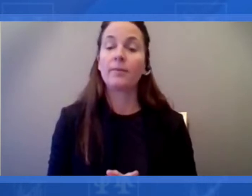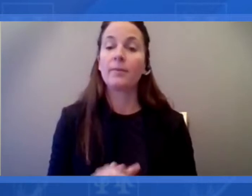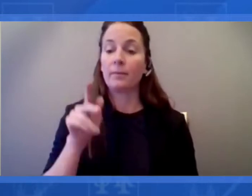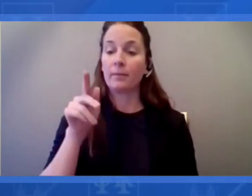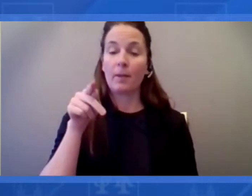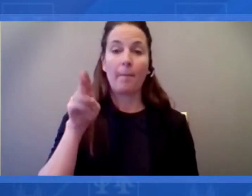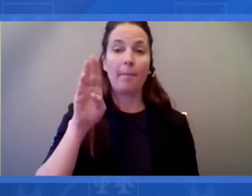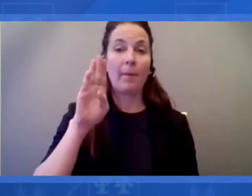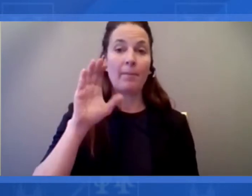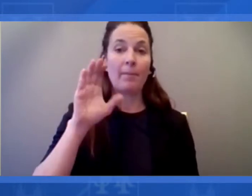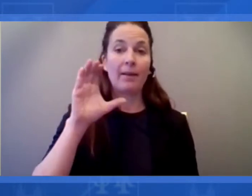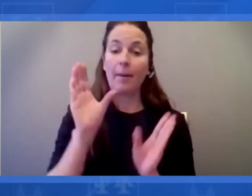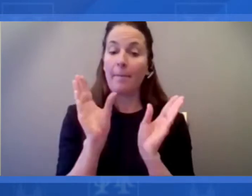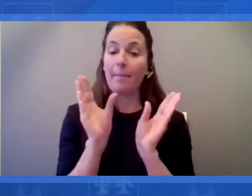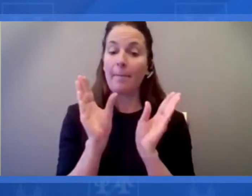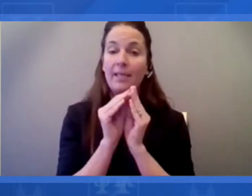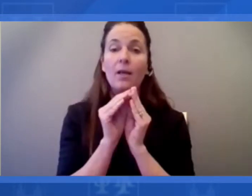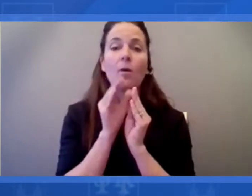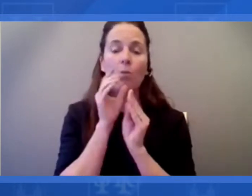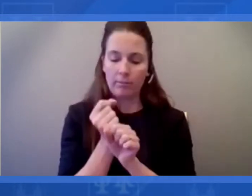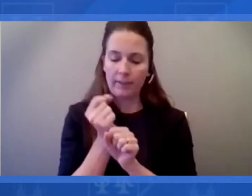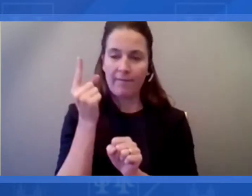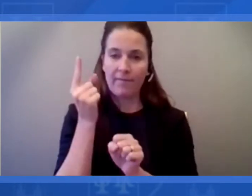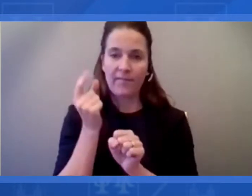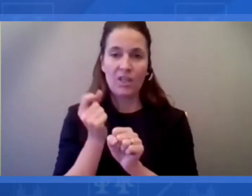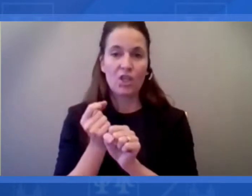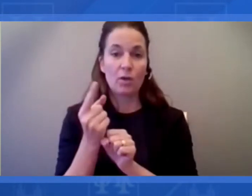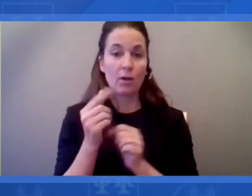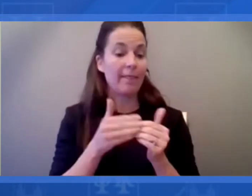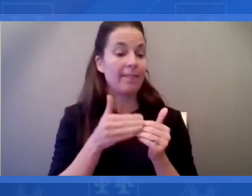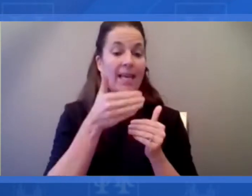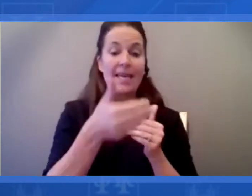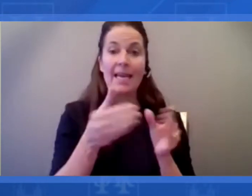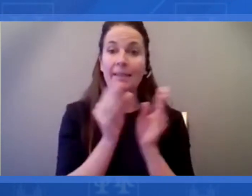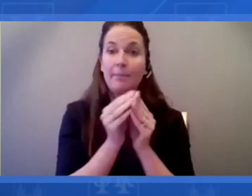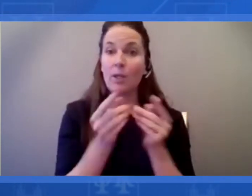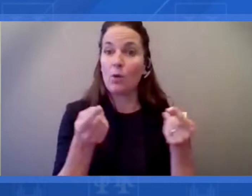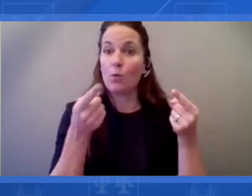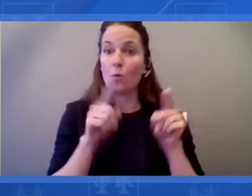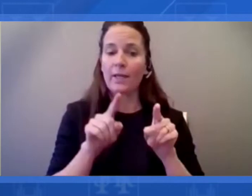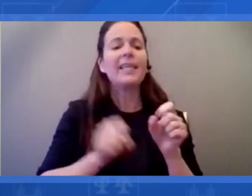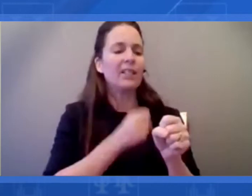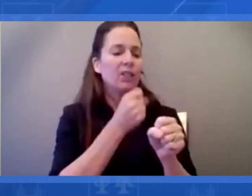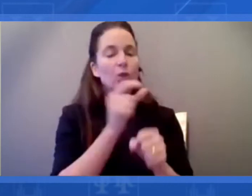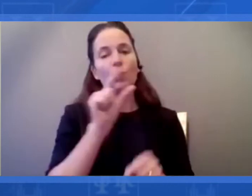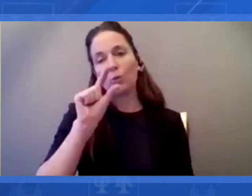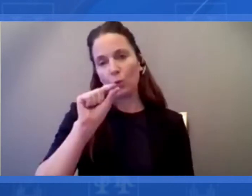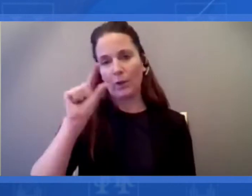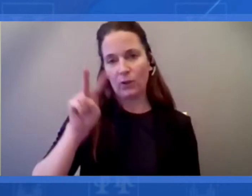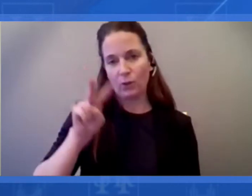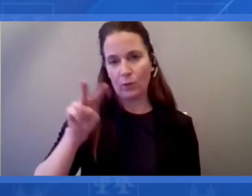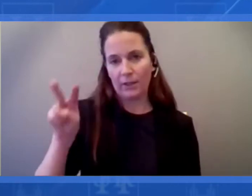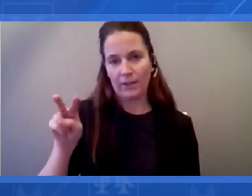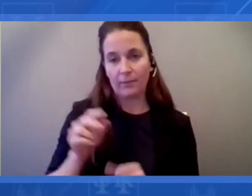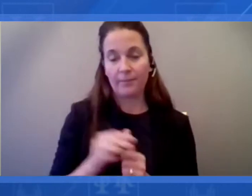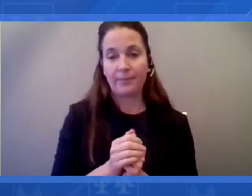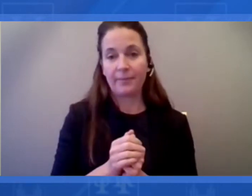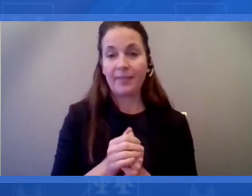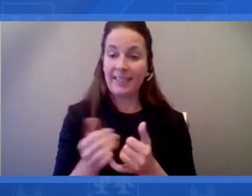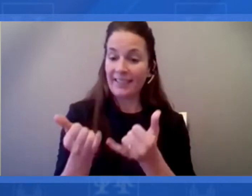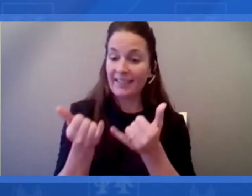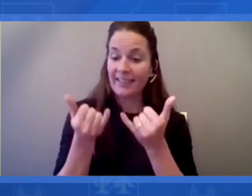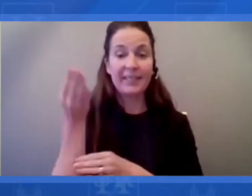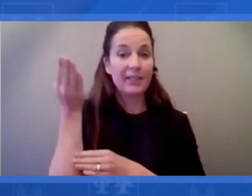held every year, so the next meeting is in 2022. Thank you for listening to this presentation and